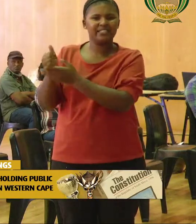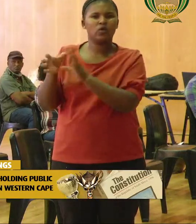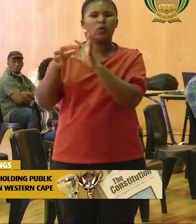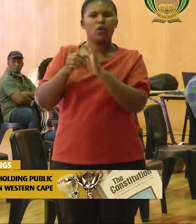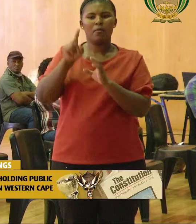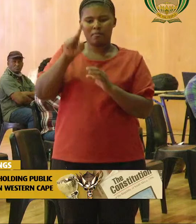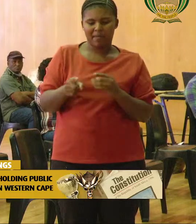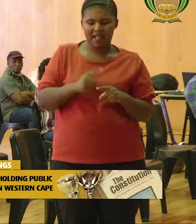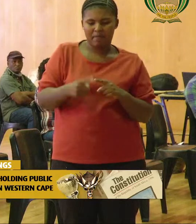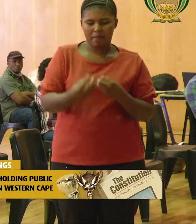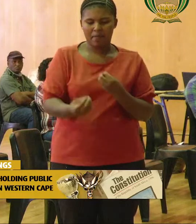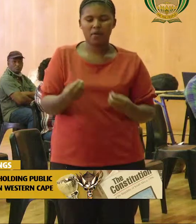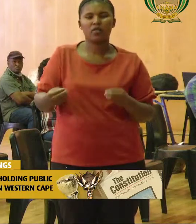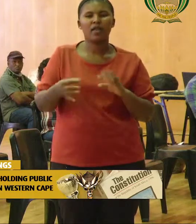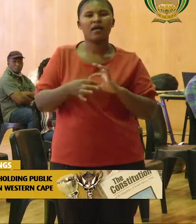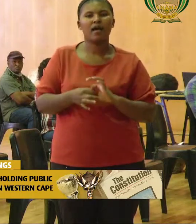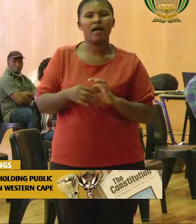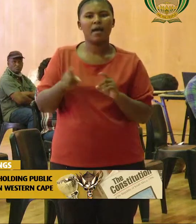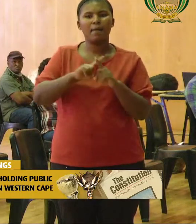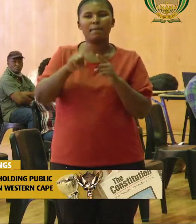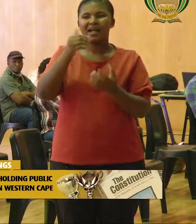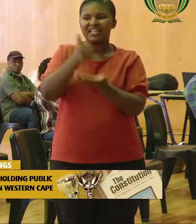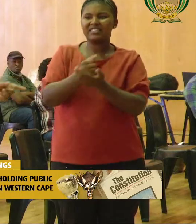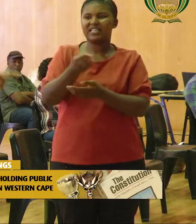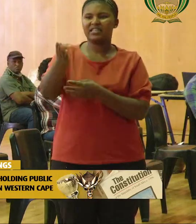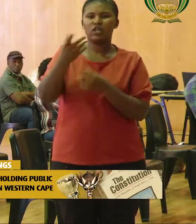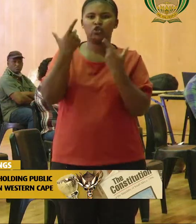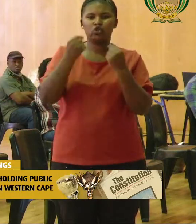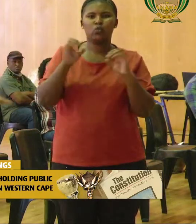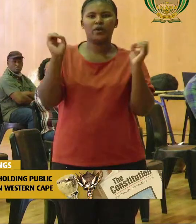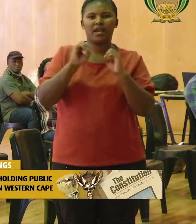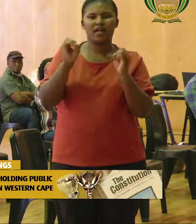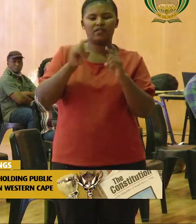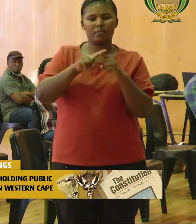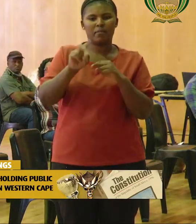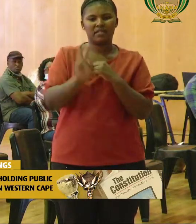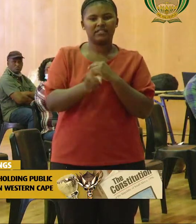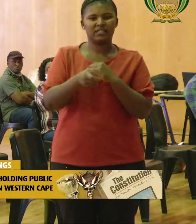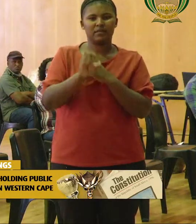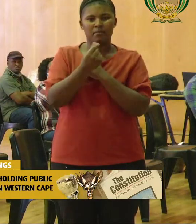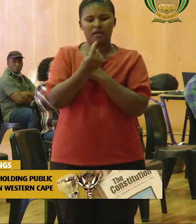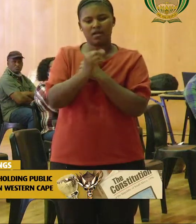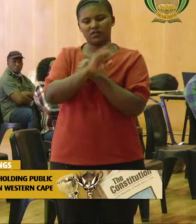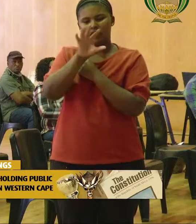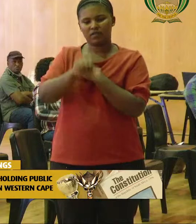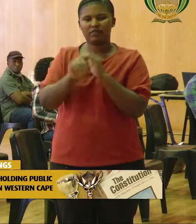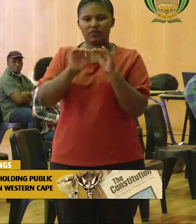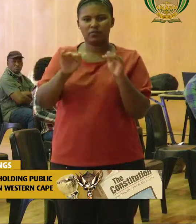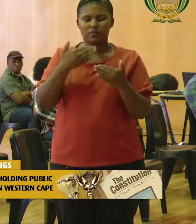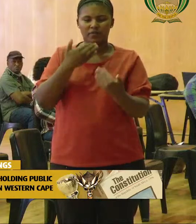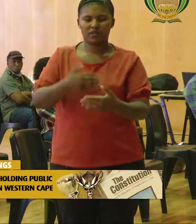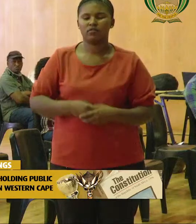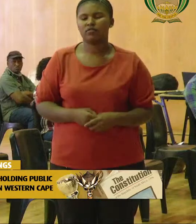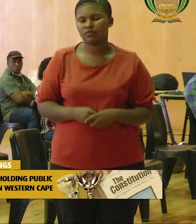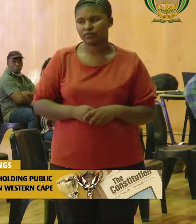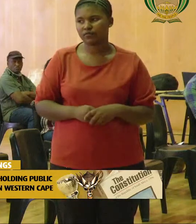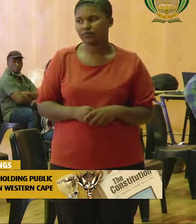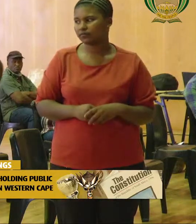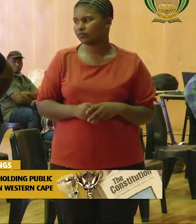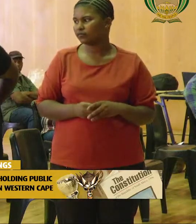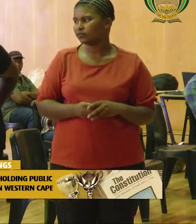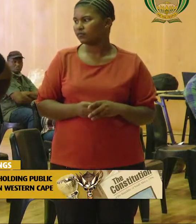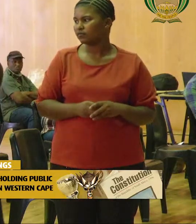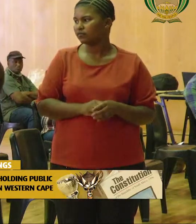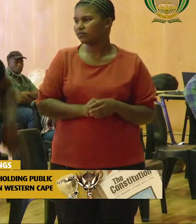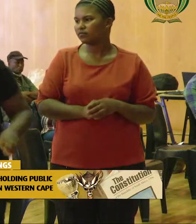their grandchildren. But they are sitting there doing nothing but looting the money of the South Africans. I thank you.